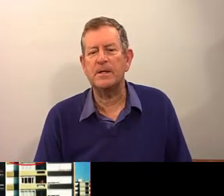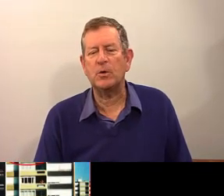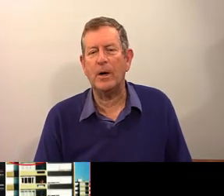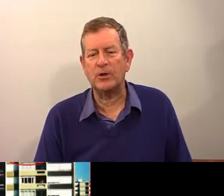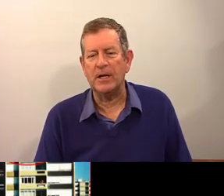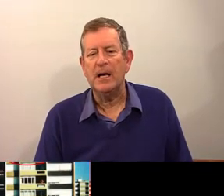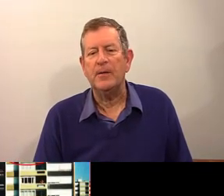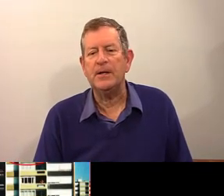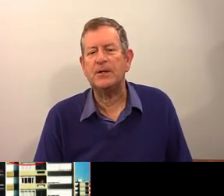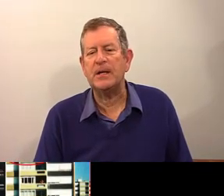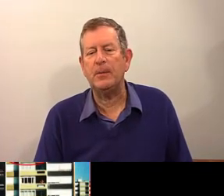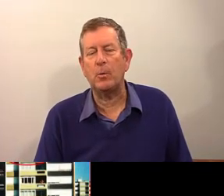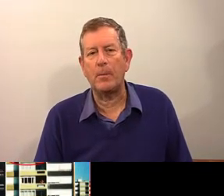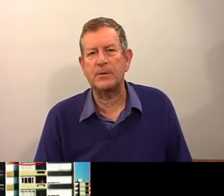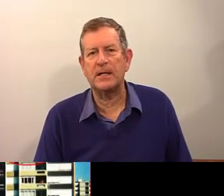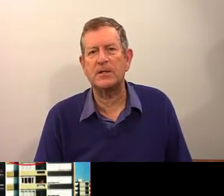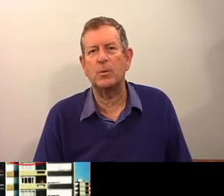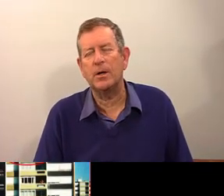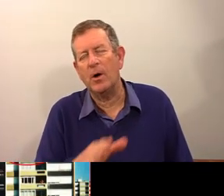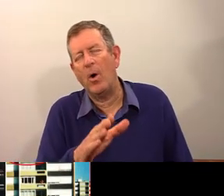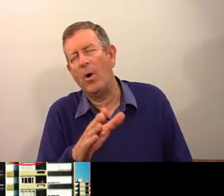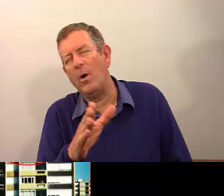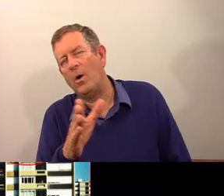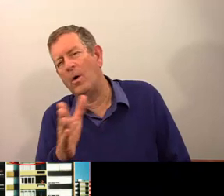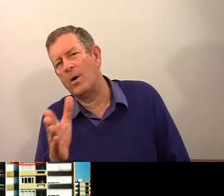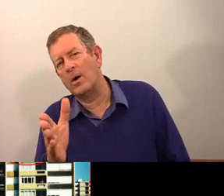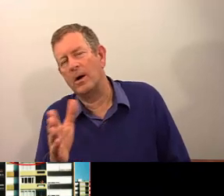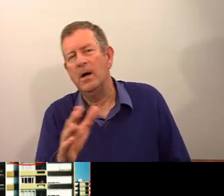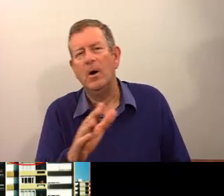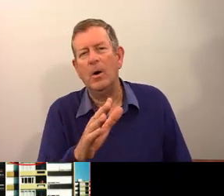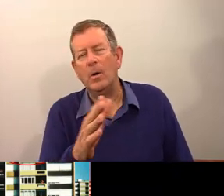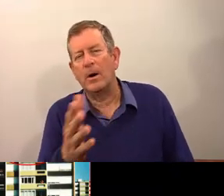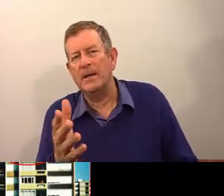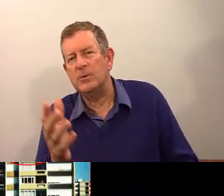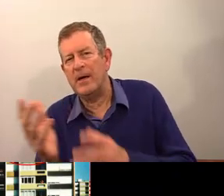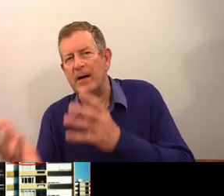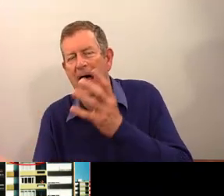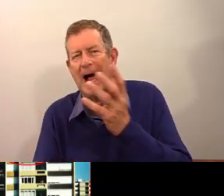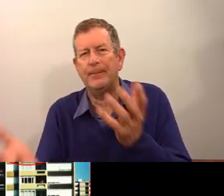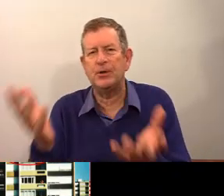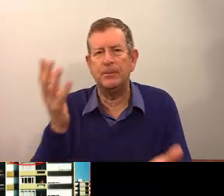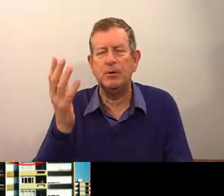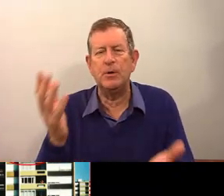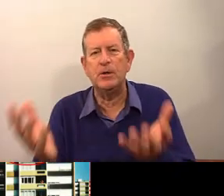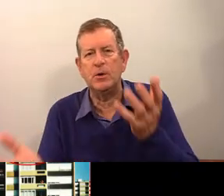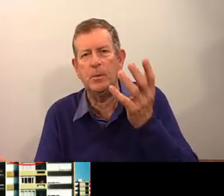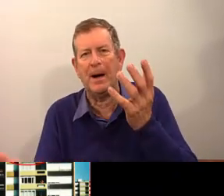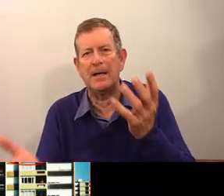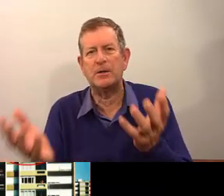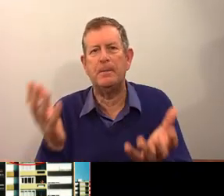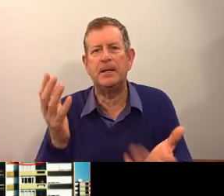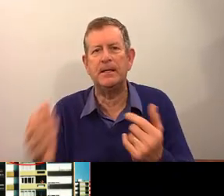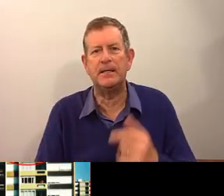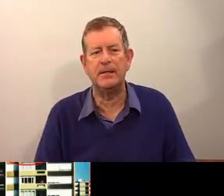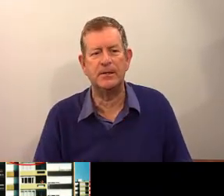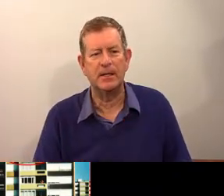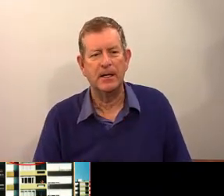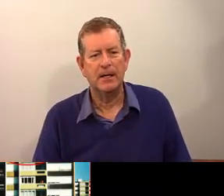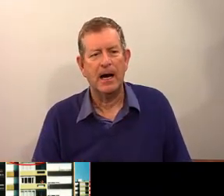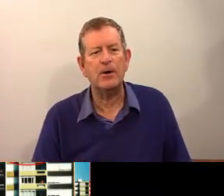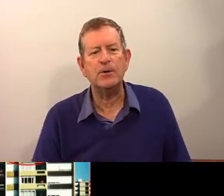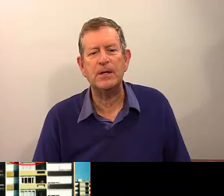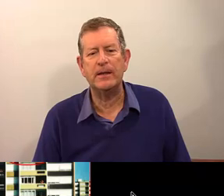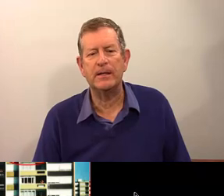would you form this question? This symbol represents the word or. Or, it means we have an option between two